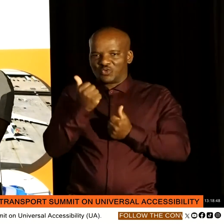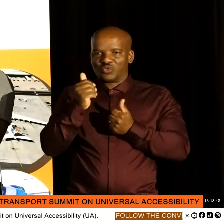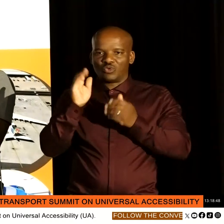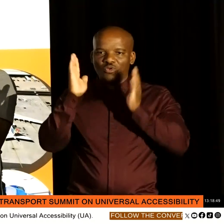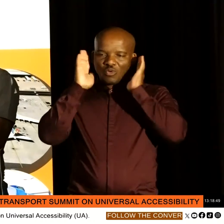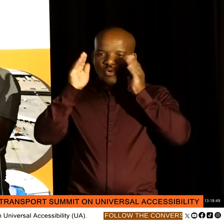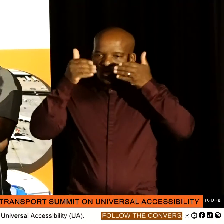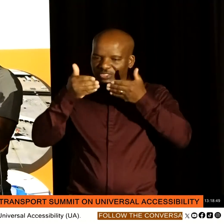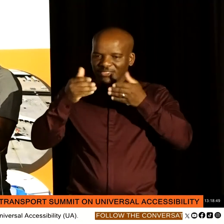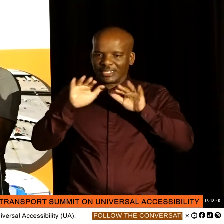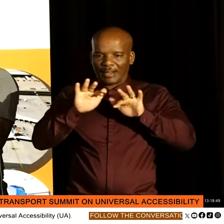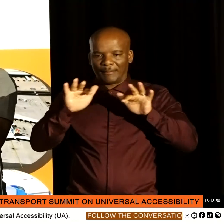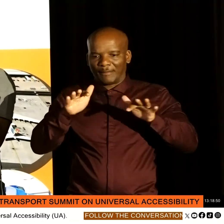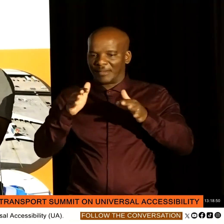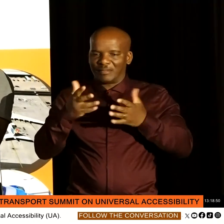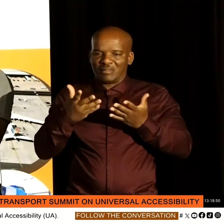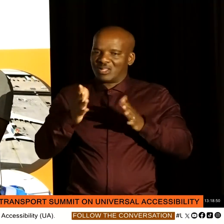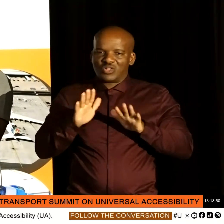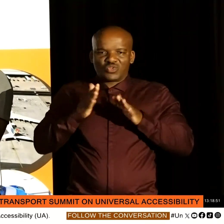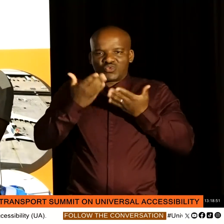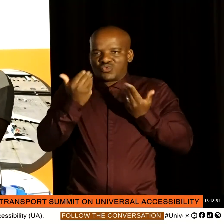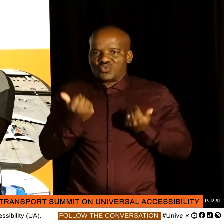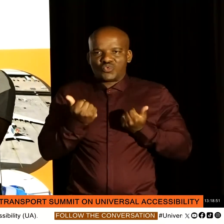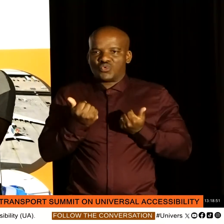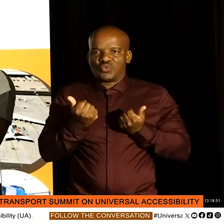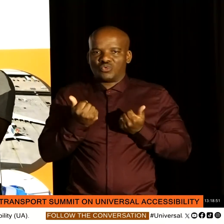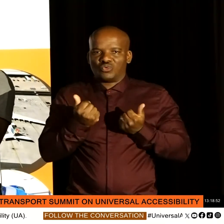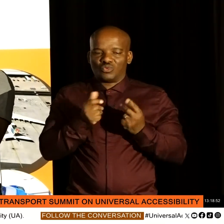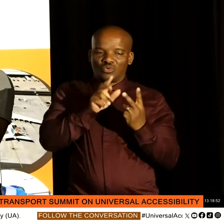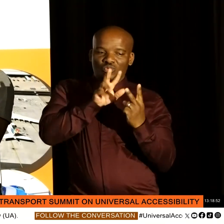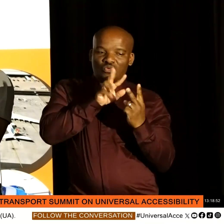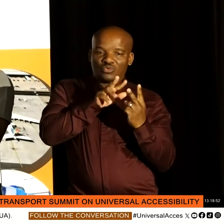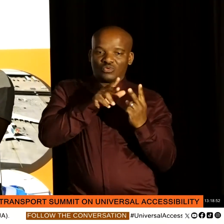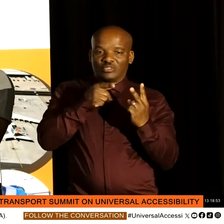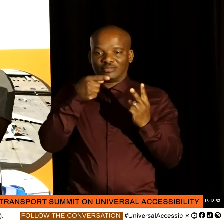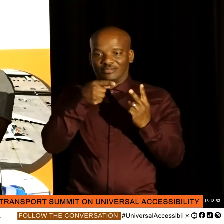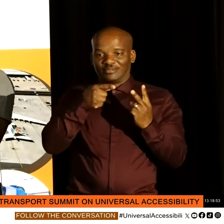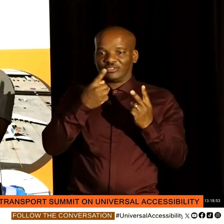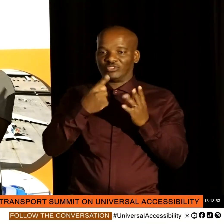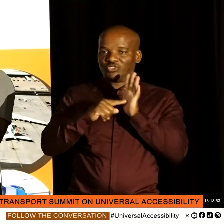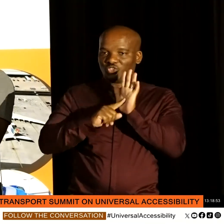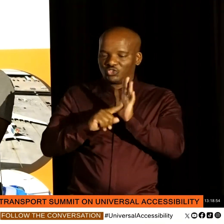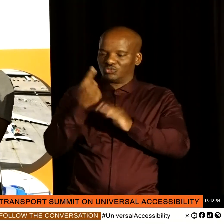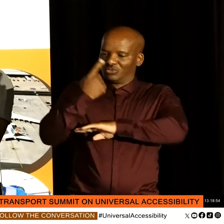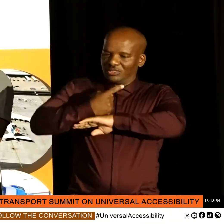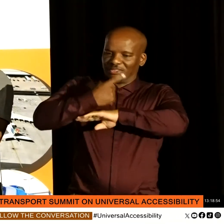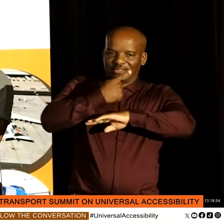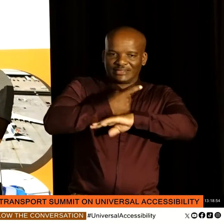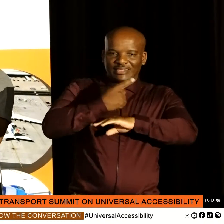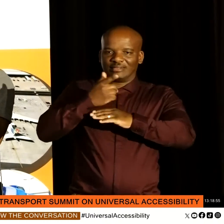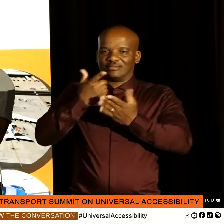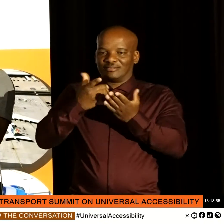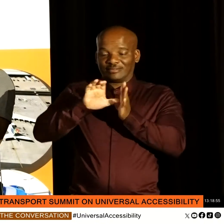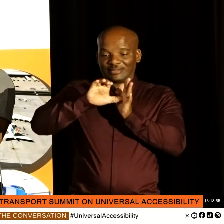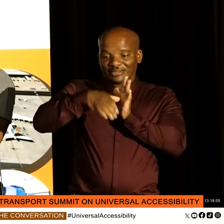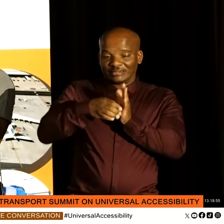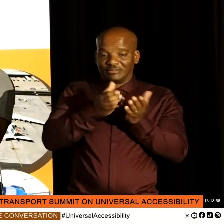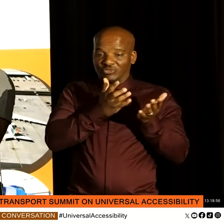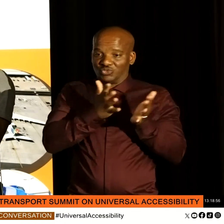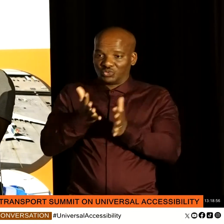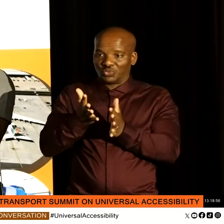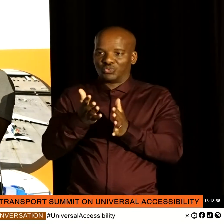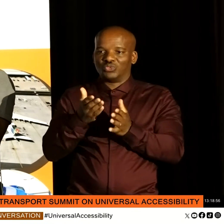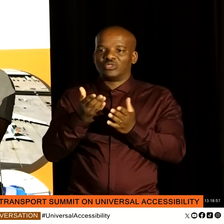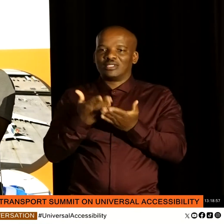autistic people. These two scenarios describe the daily existence of persons with hidden disabilities, and both could have